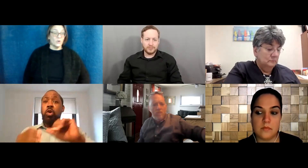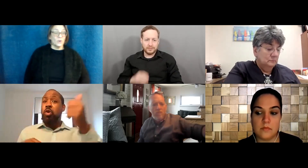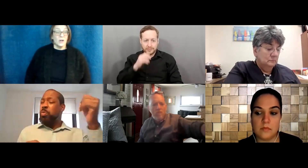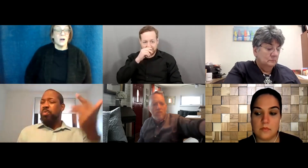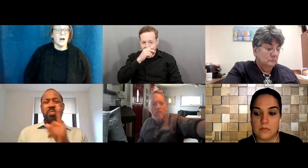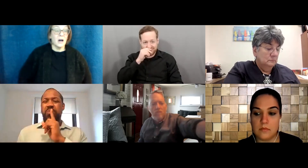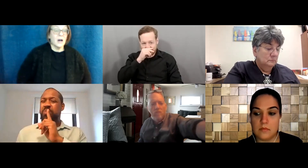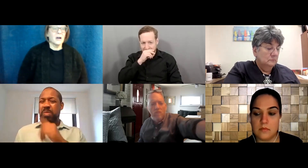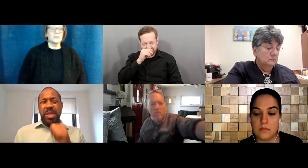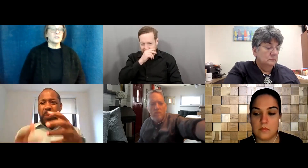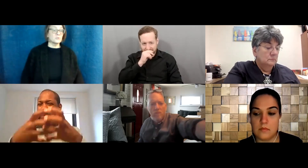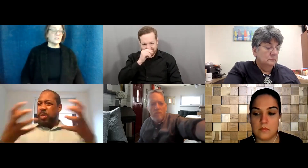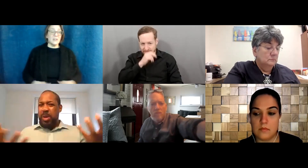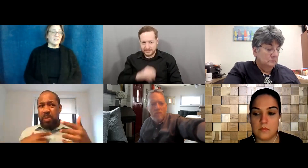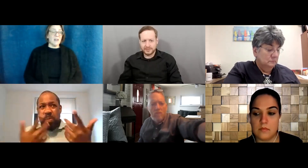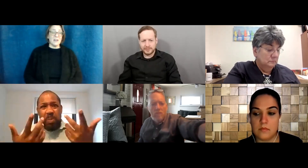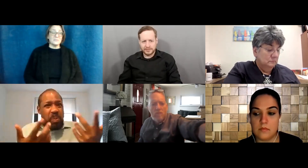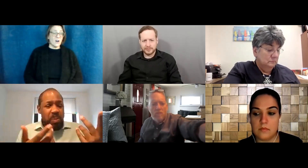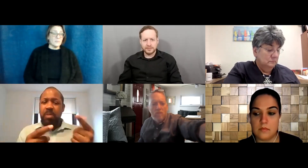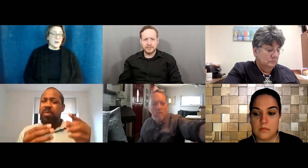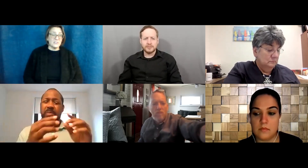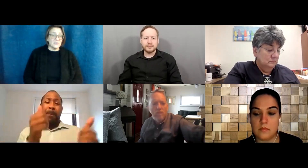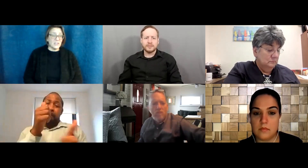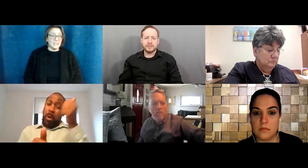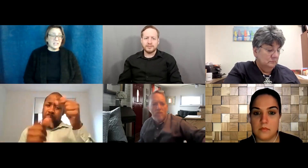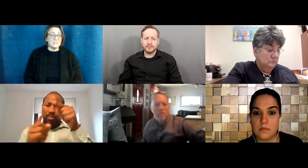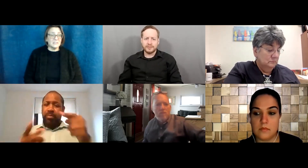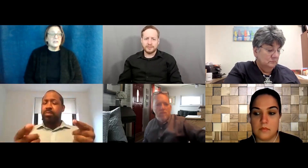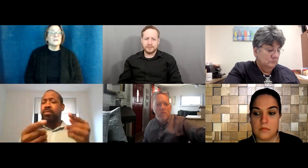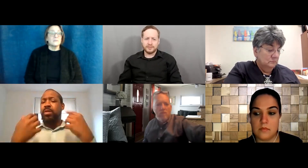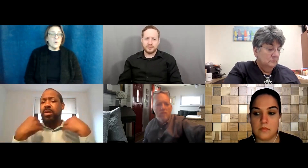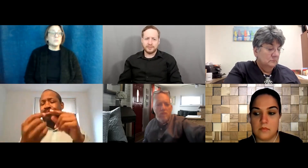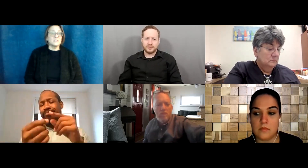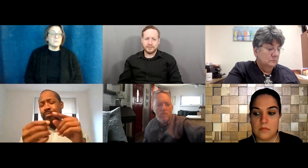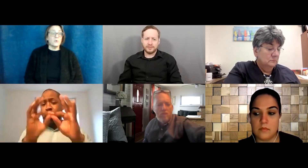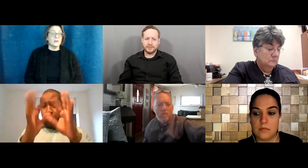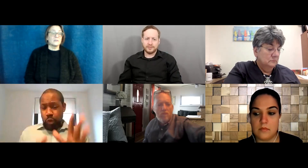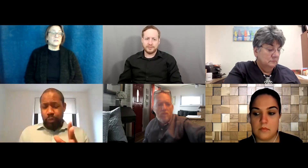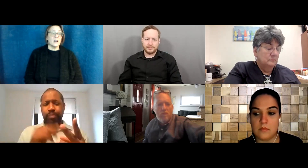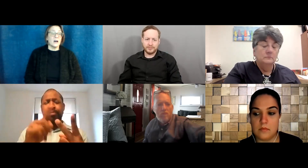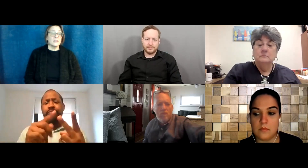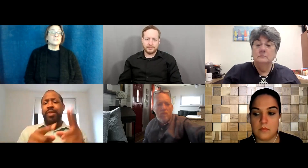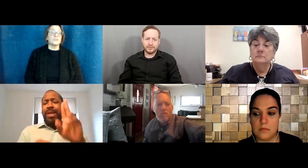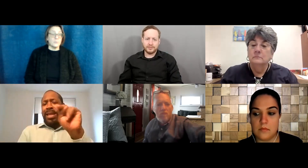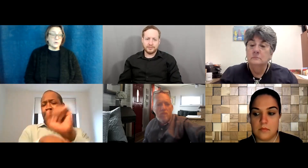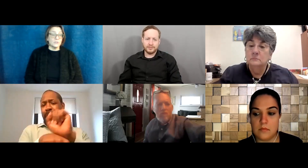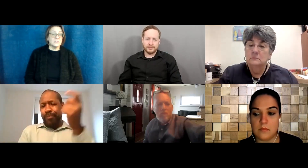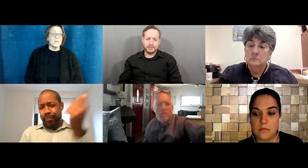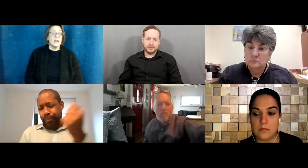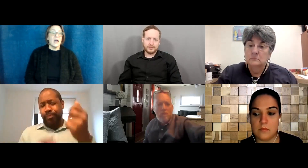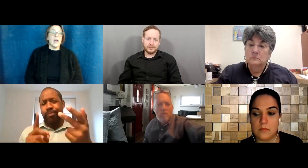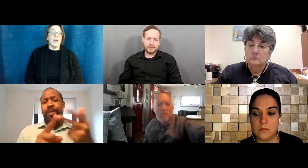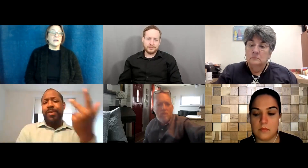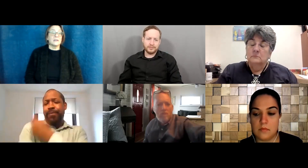interpreters. There's really not a lot of talk about other things. Most important is